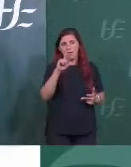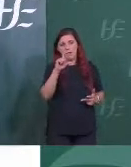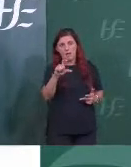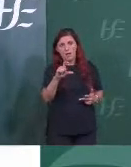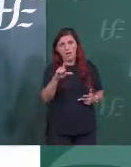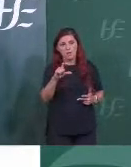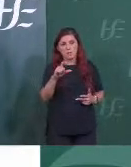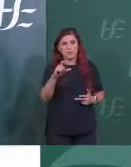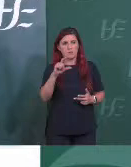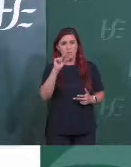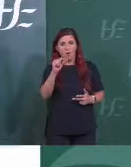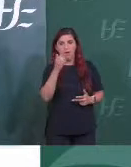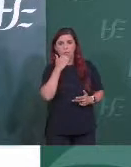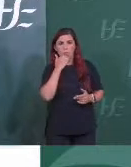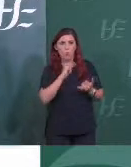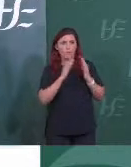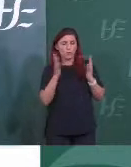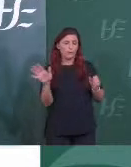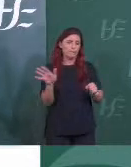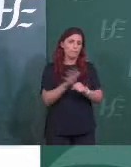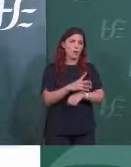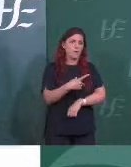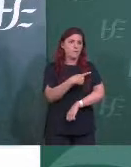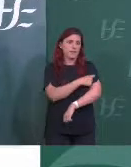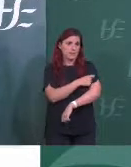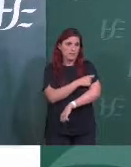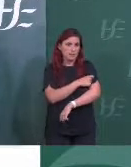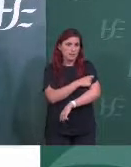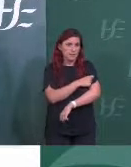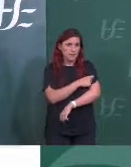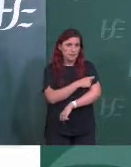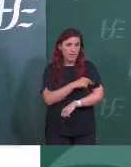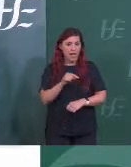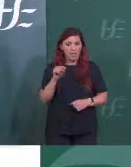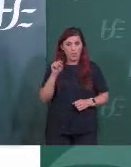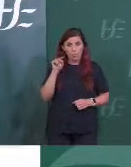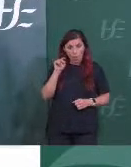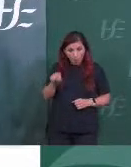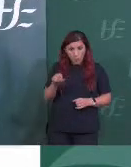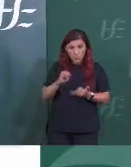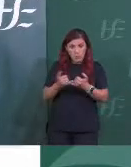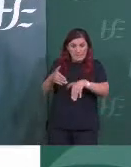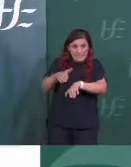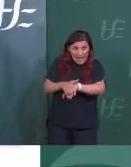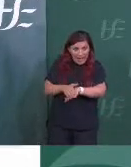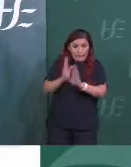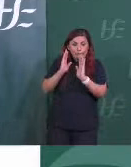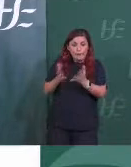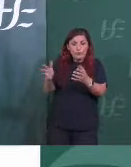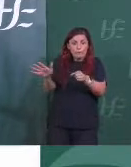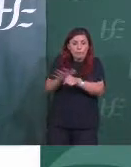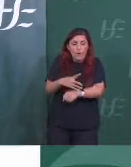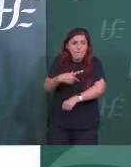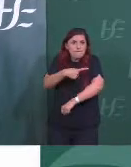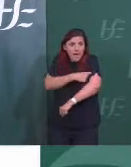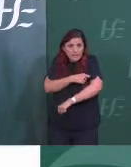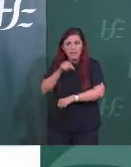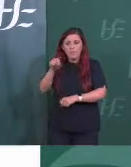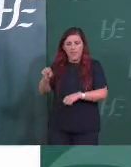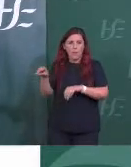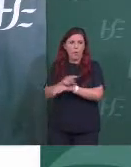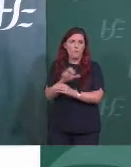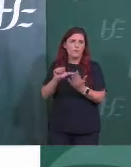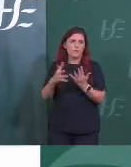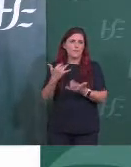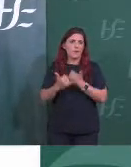fully vaccinated, of which 100% were over 65 years of age. Additionally, of the 12 fully